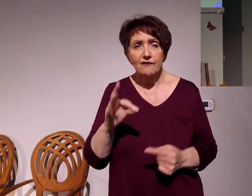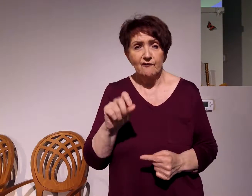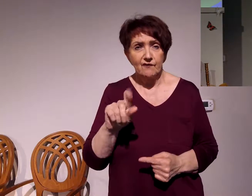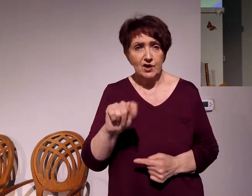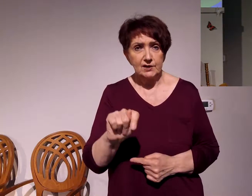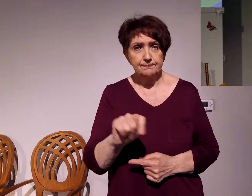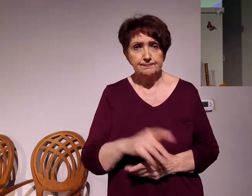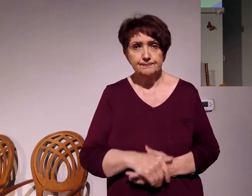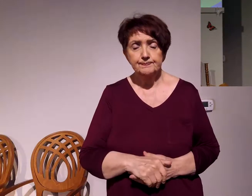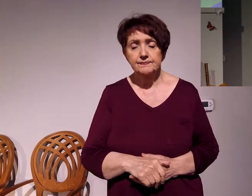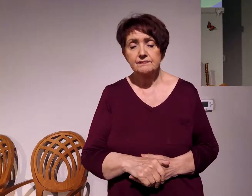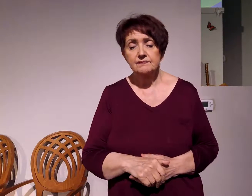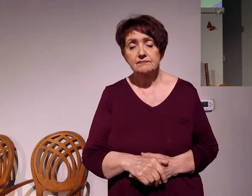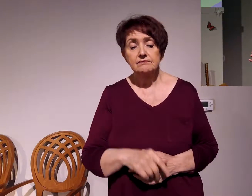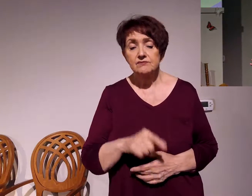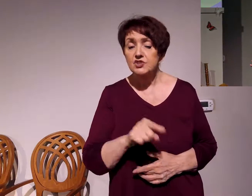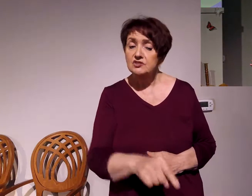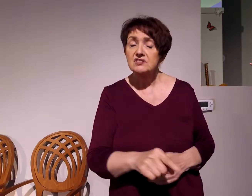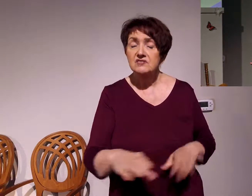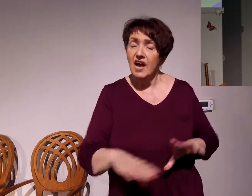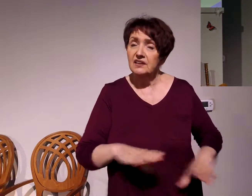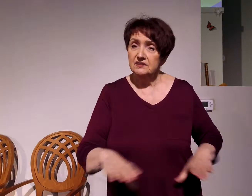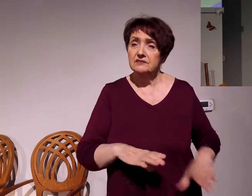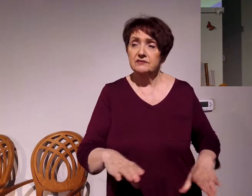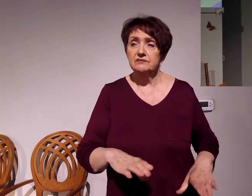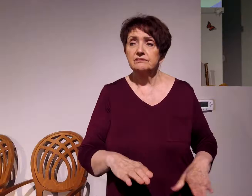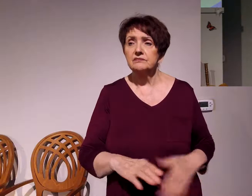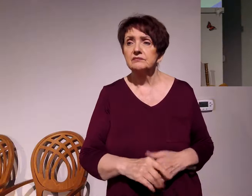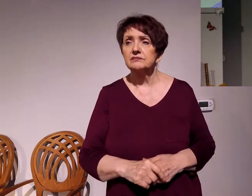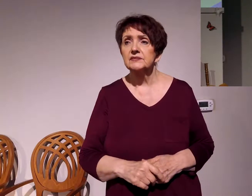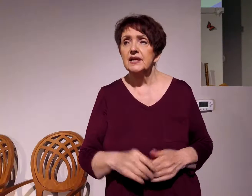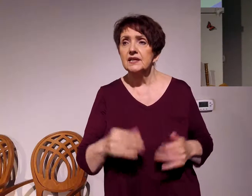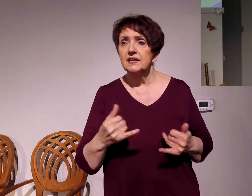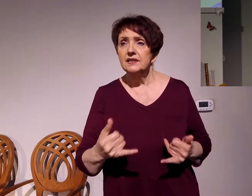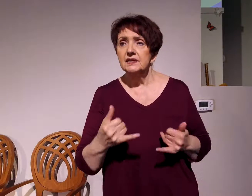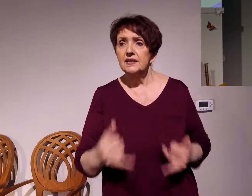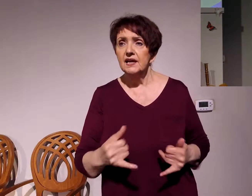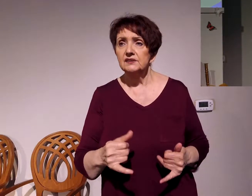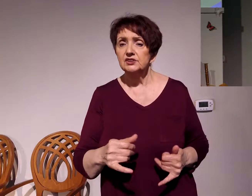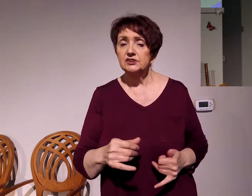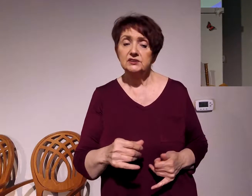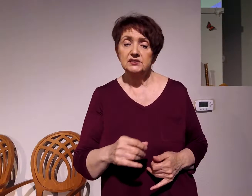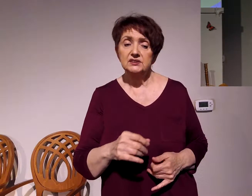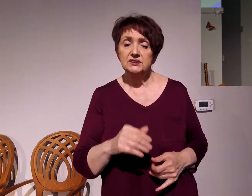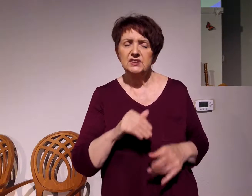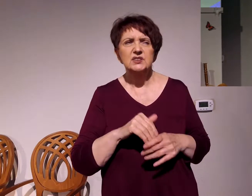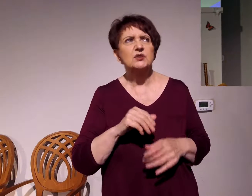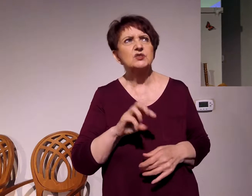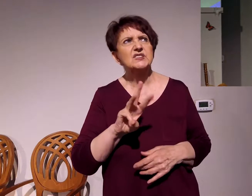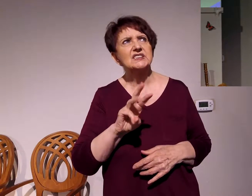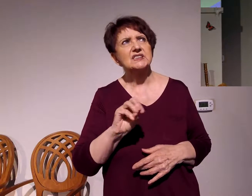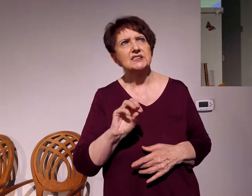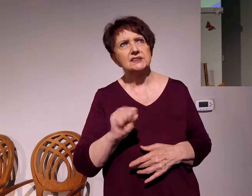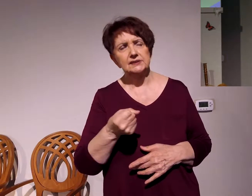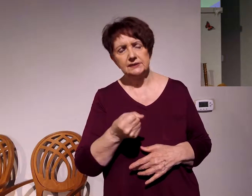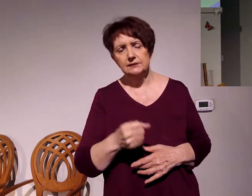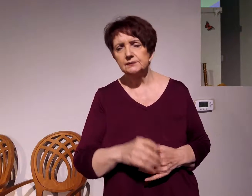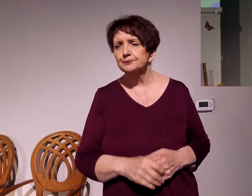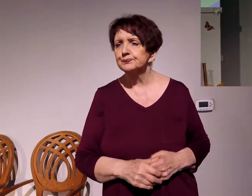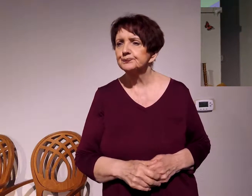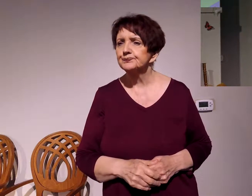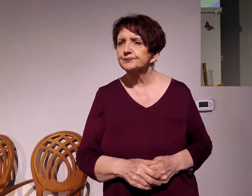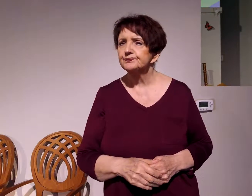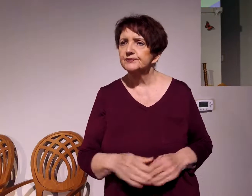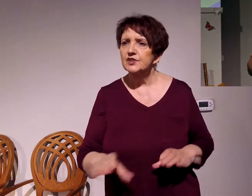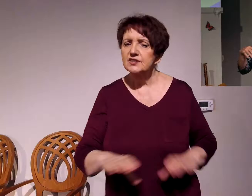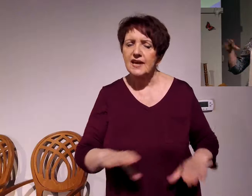foot. She's very active. And she's now in the 6th decade of her life. Right? She's very